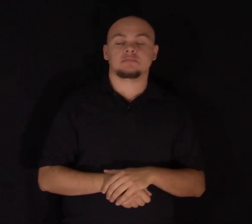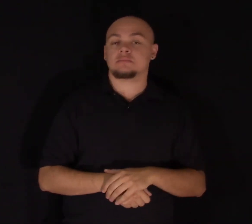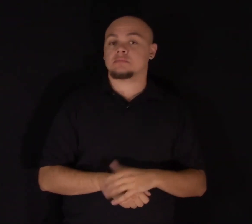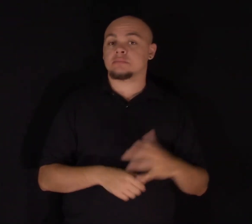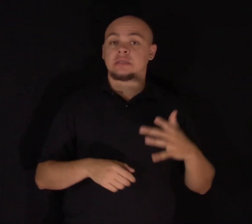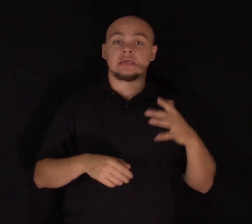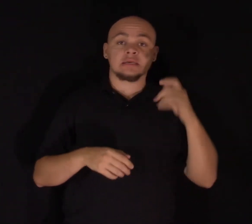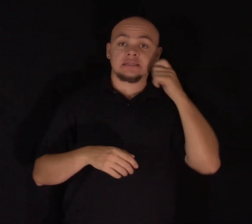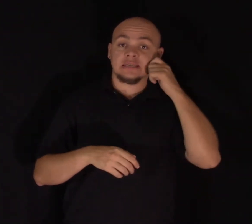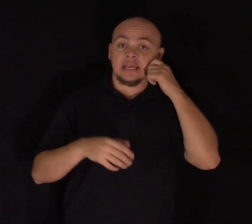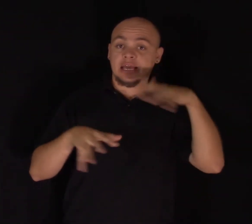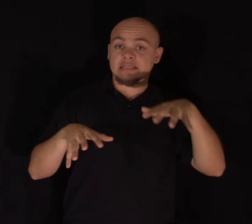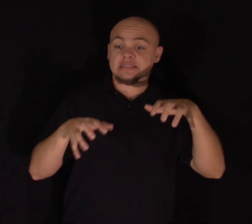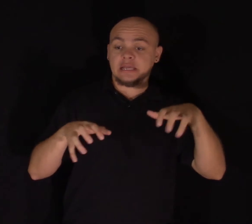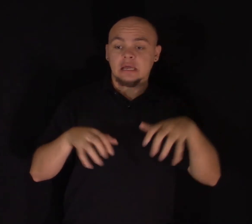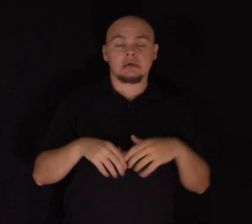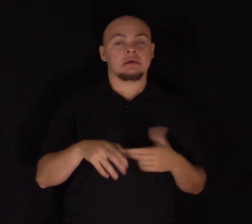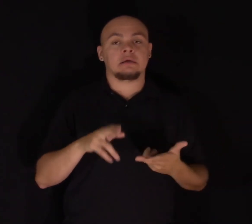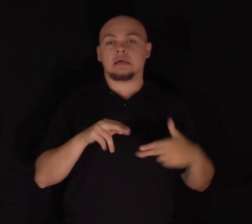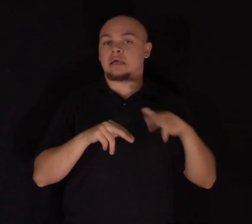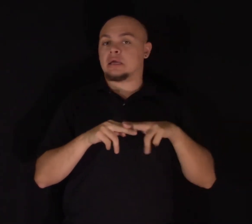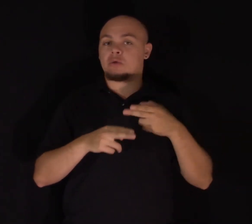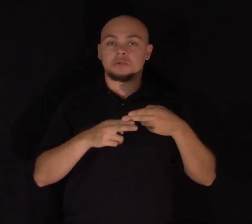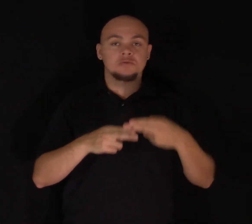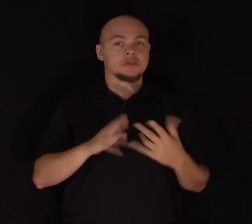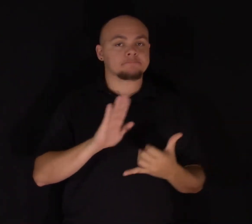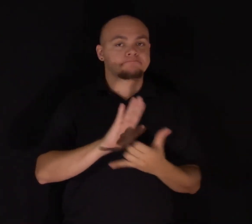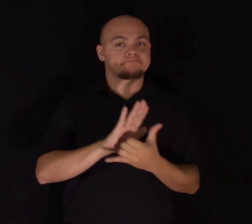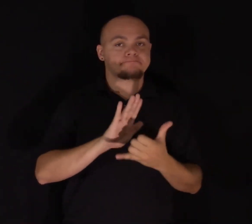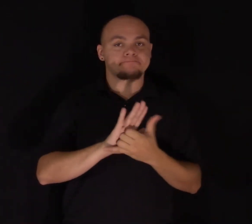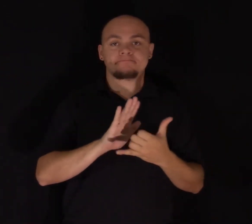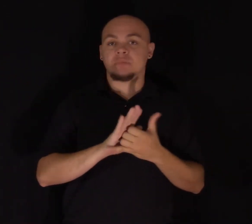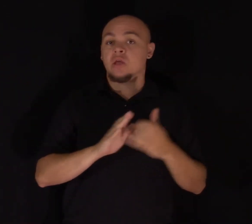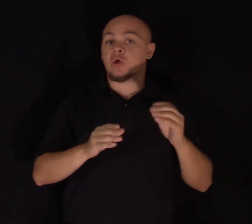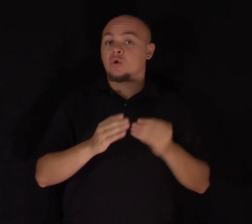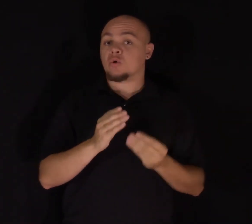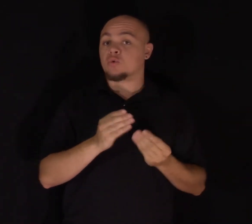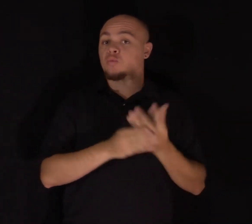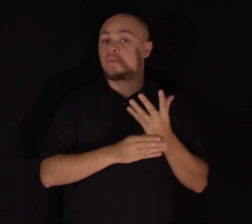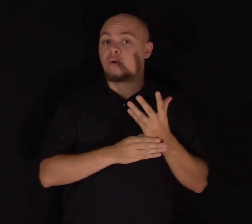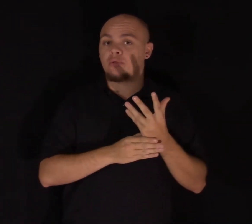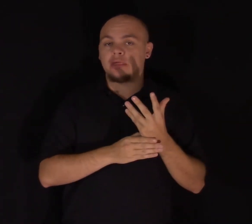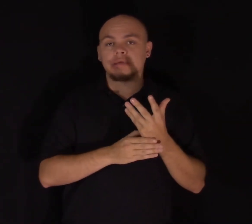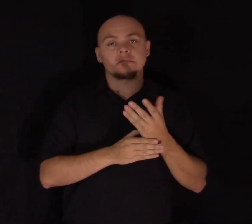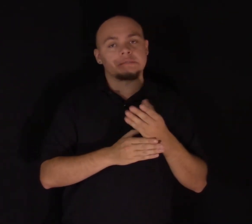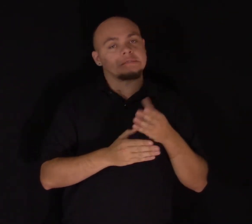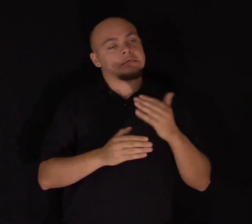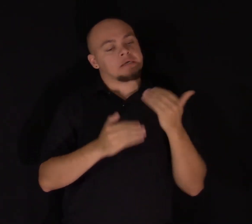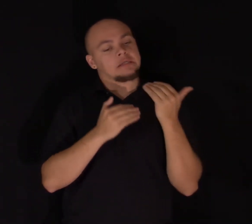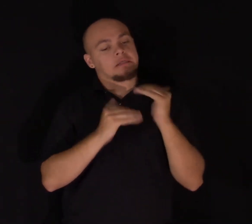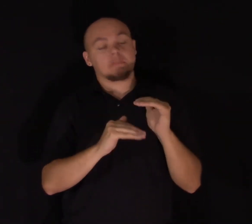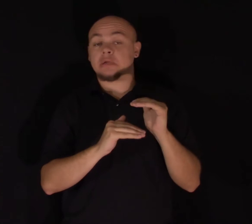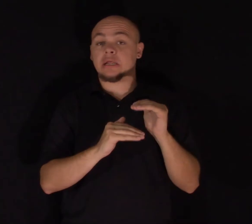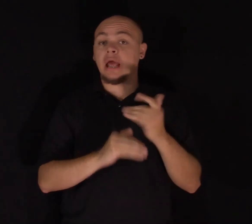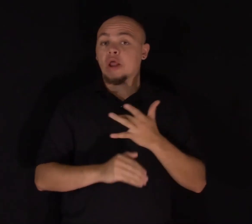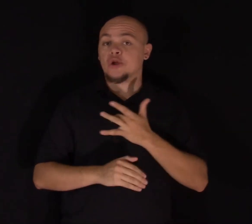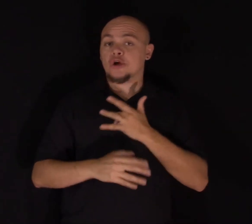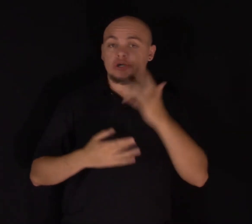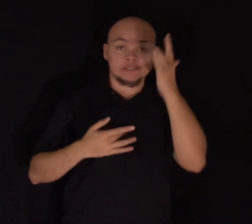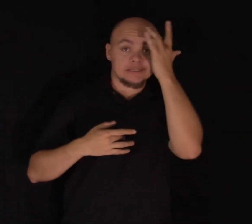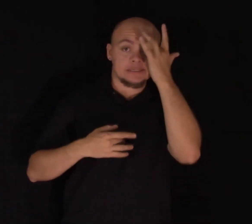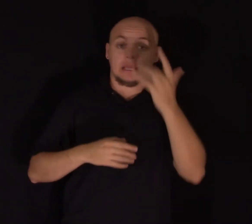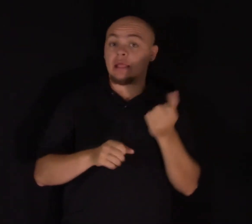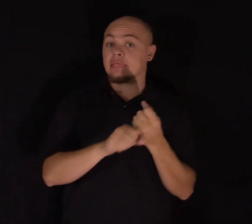skin, lack of weight gain, stunted growth, and heart disease. Last year, my mom and her team